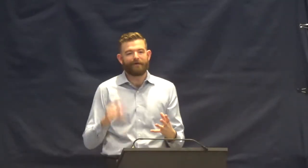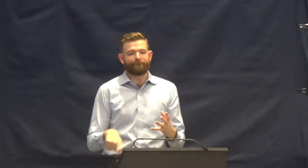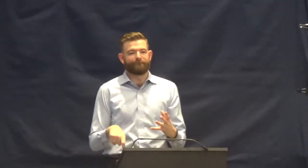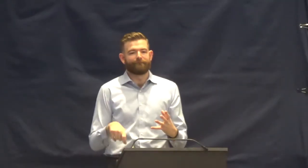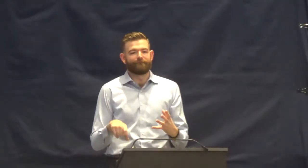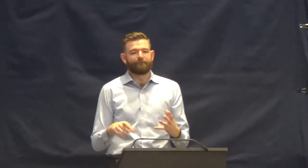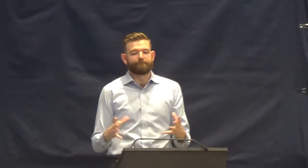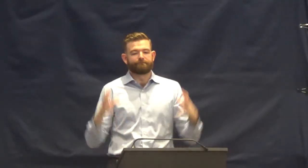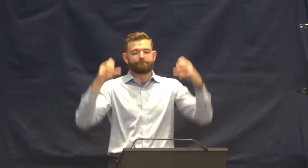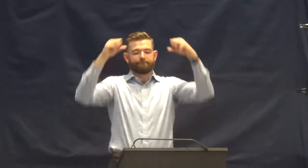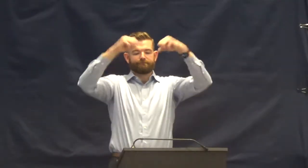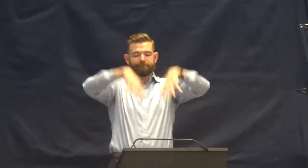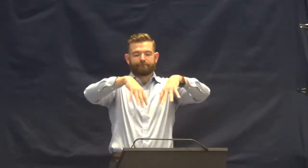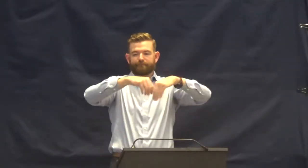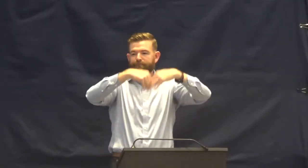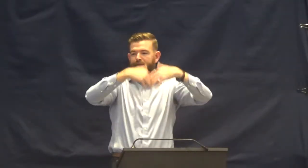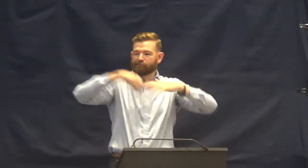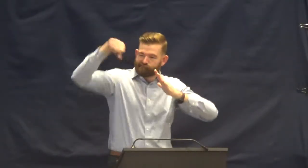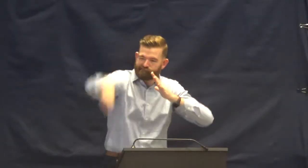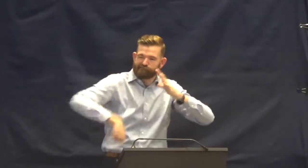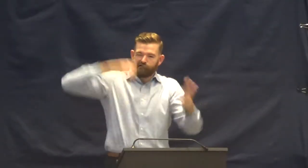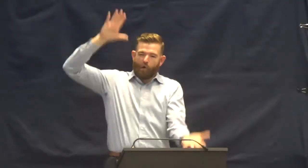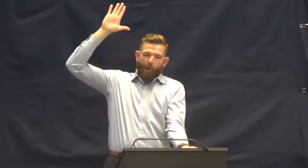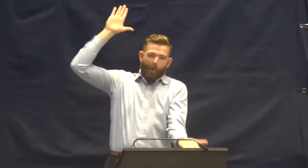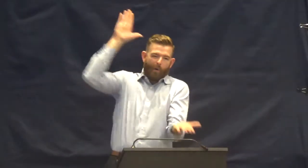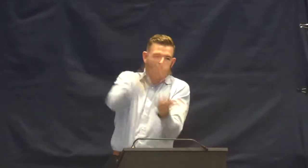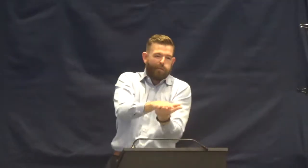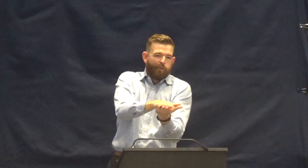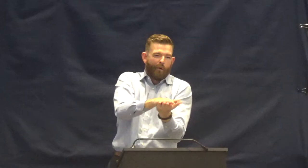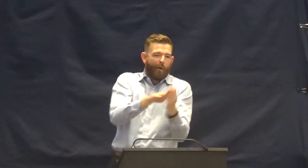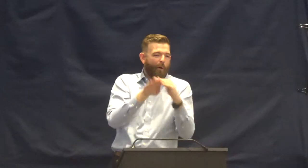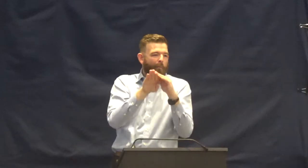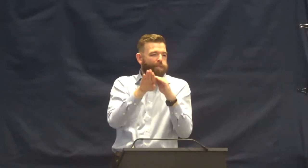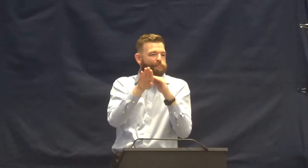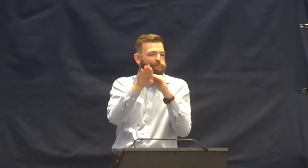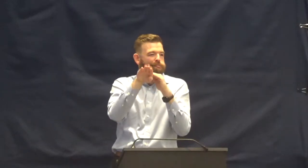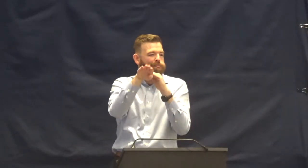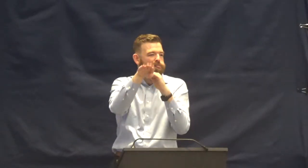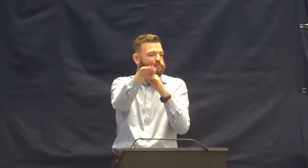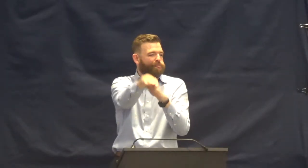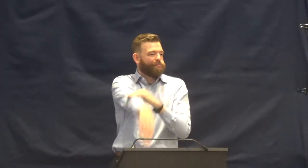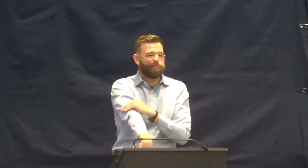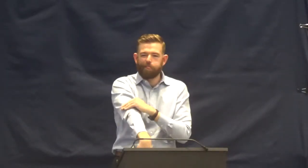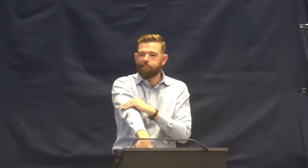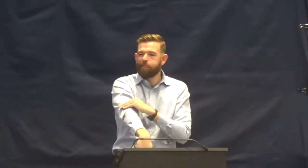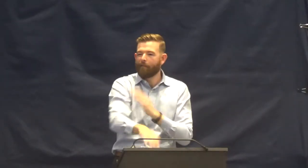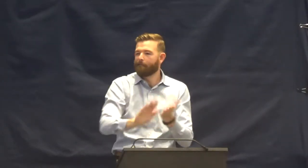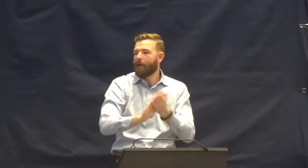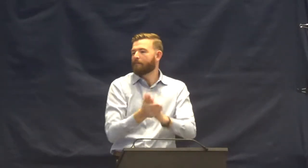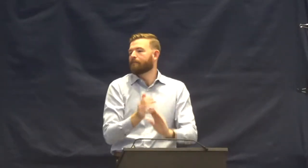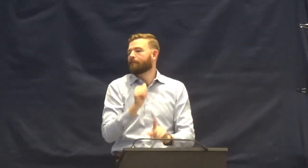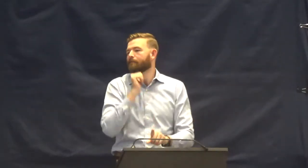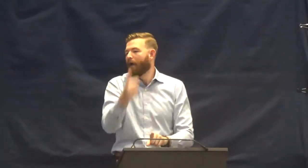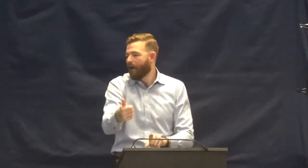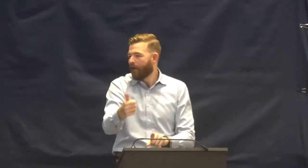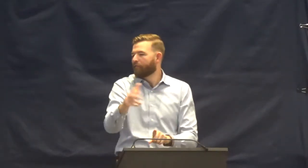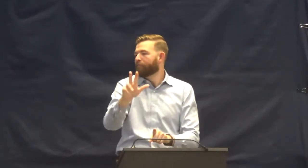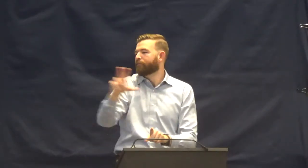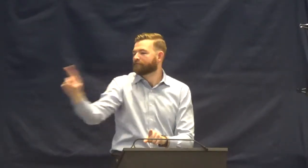Linear and two-dimensional. You know, think about how you make spaghetti. You put in all this beautiful mound of dough, and then it gets